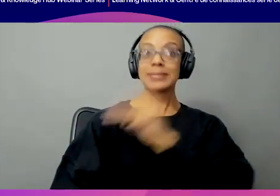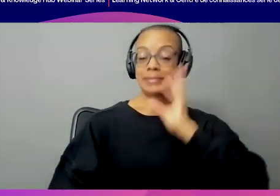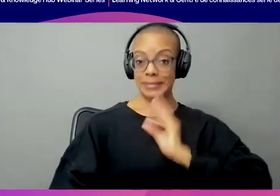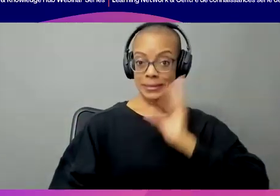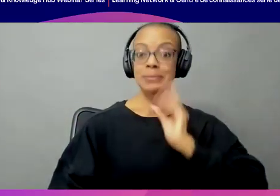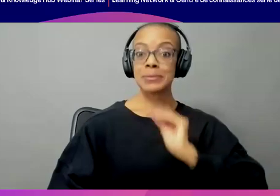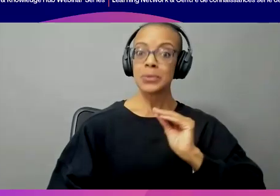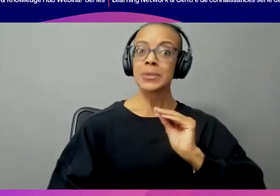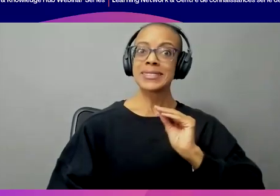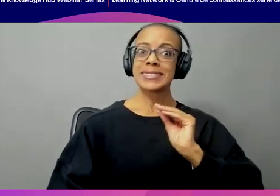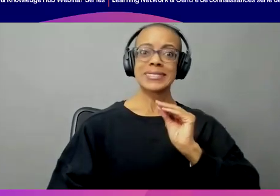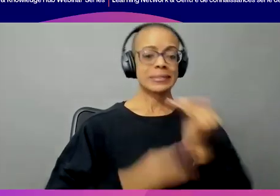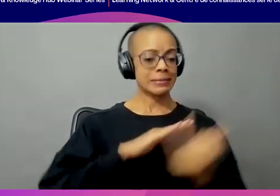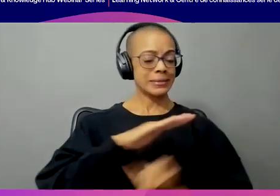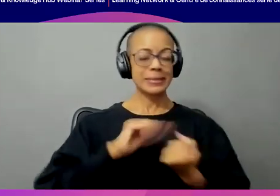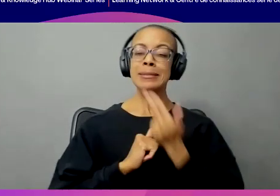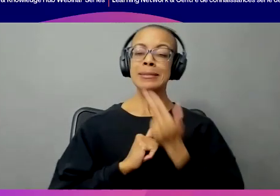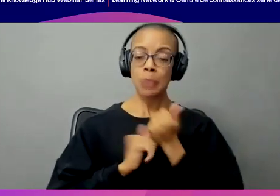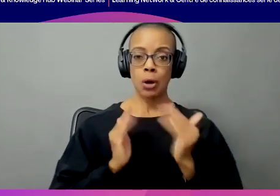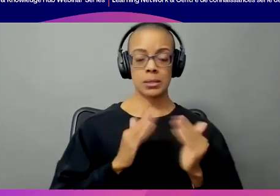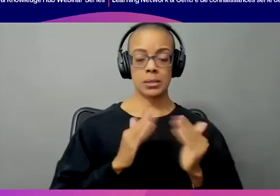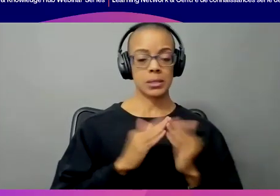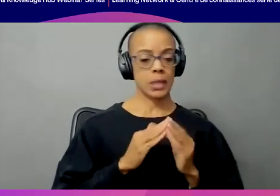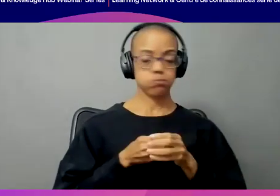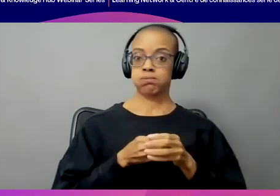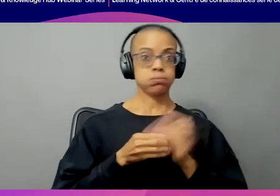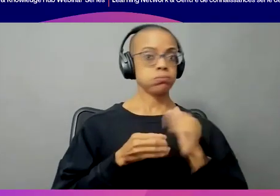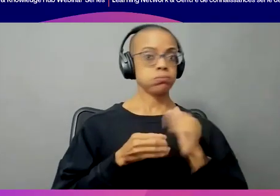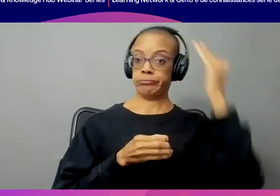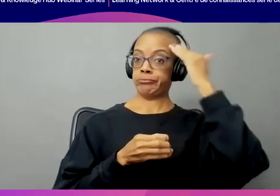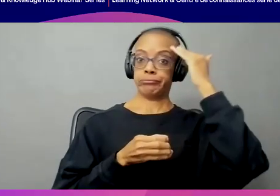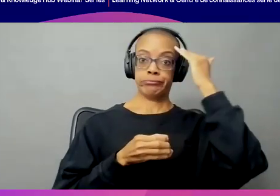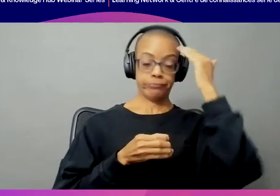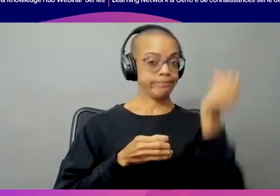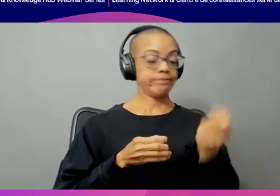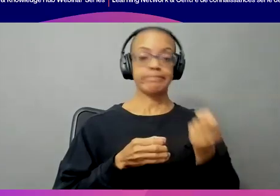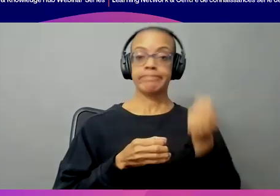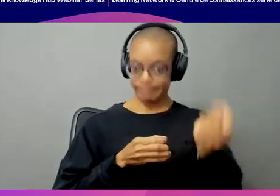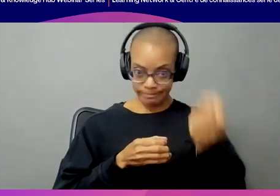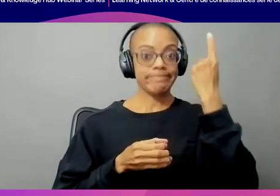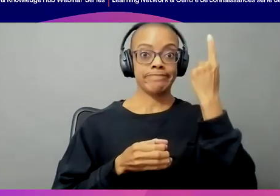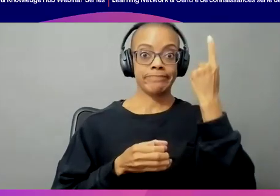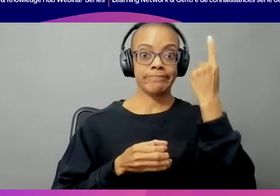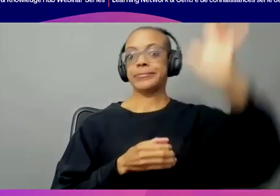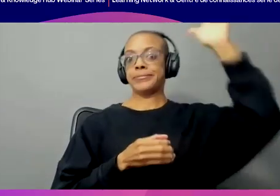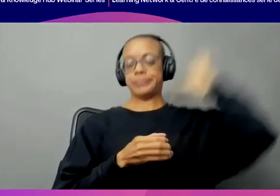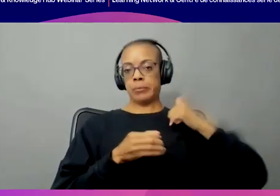in a pretty isolated community. So I know from firsthand experience, if you wanted anything, and this was a long time ago, you had to go